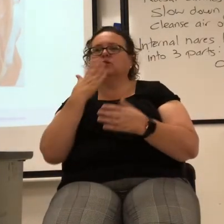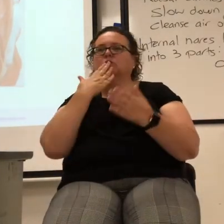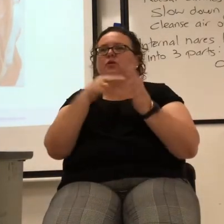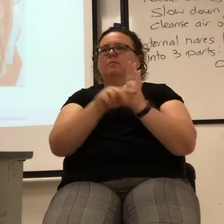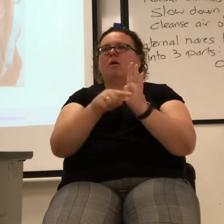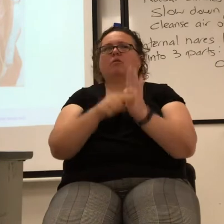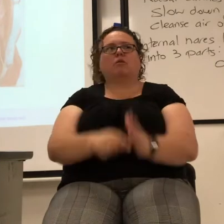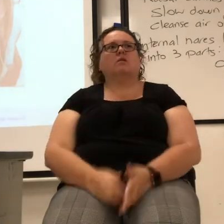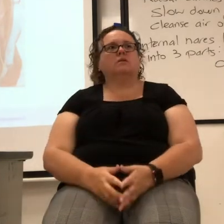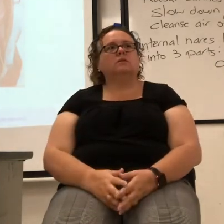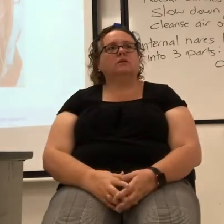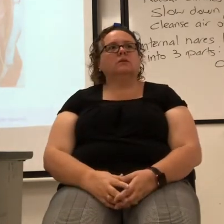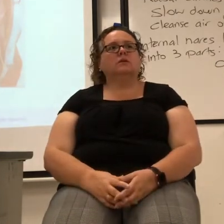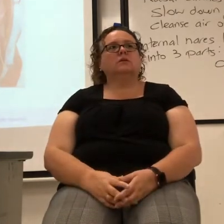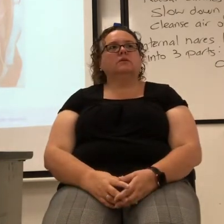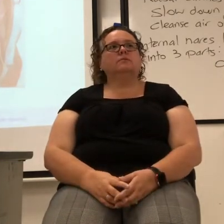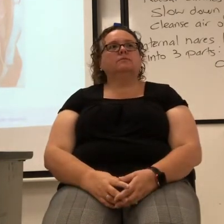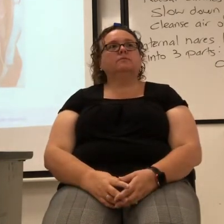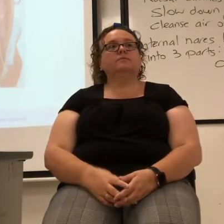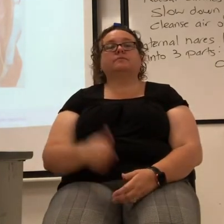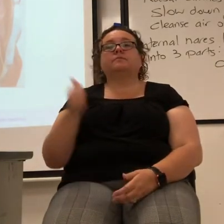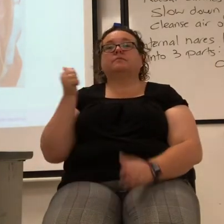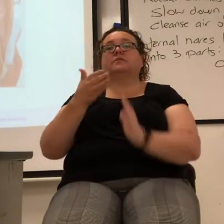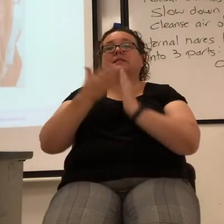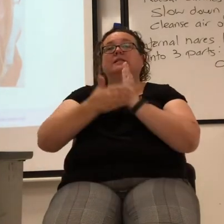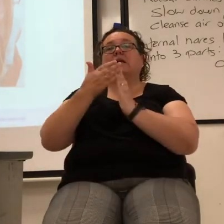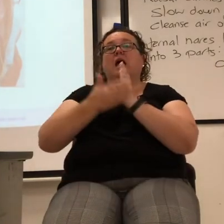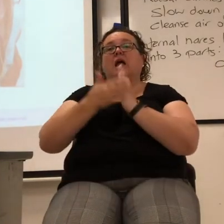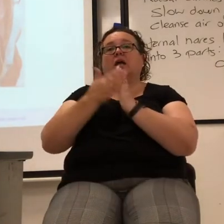model to study the larynx with. Here's a side view